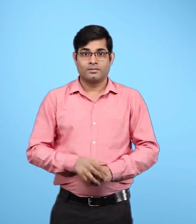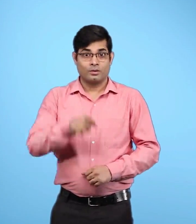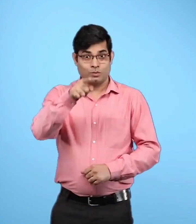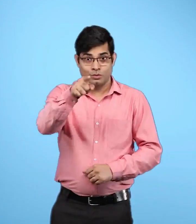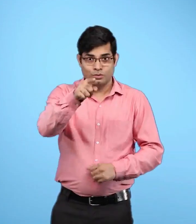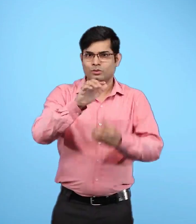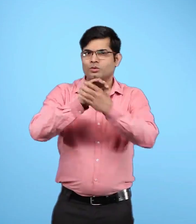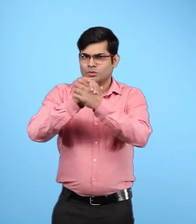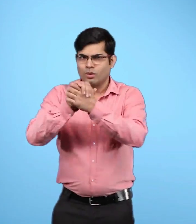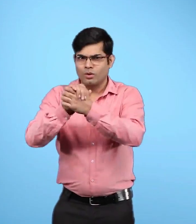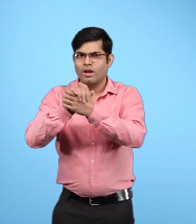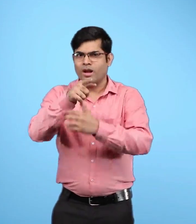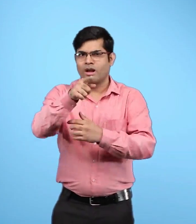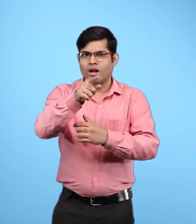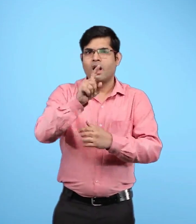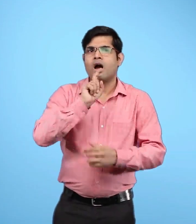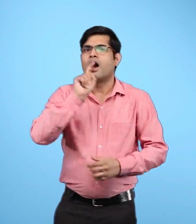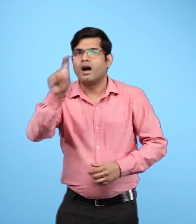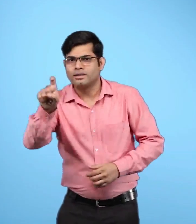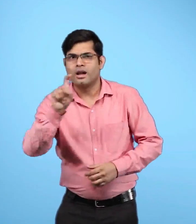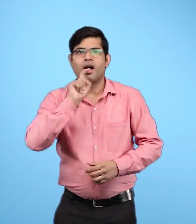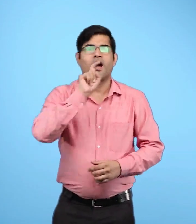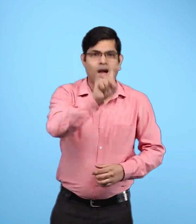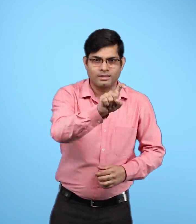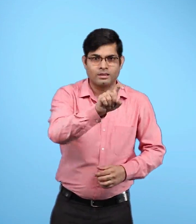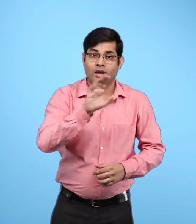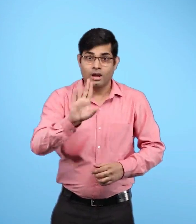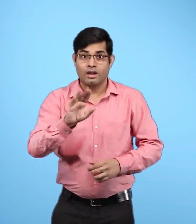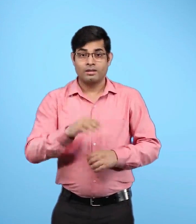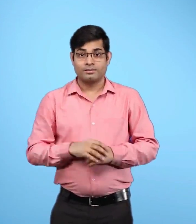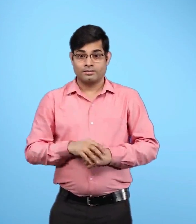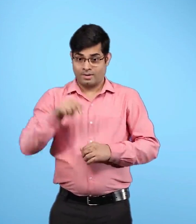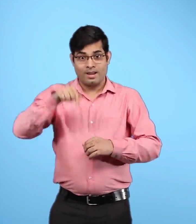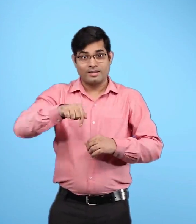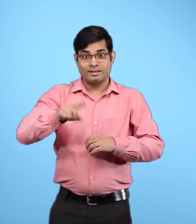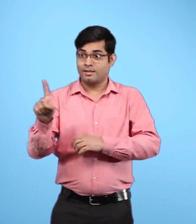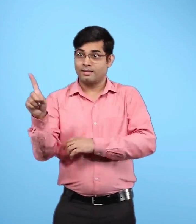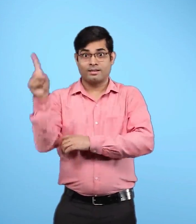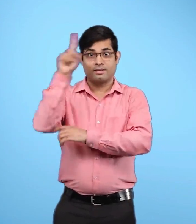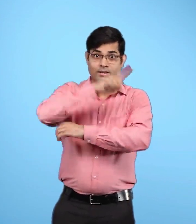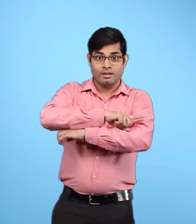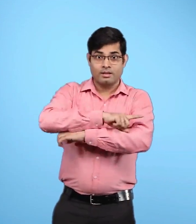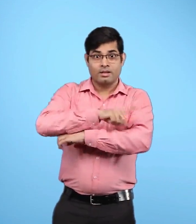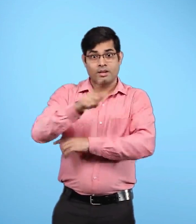Ask your friends how many glasses of water they drink in a day and write below.